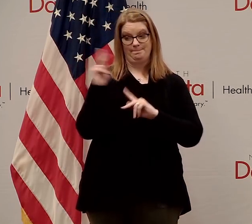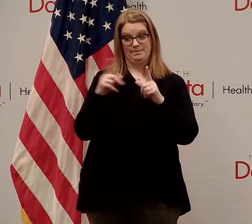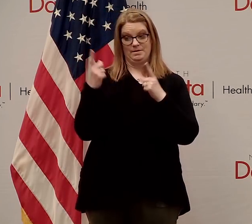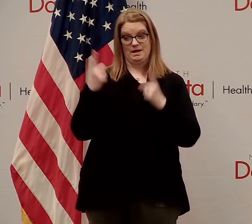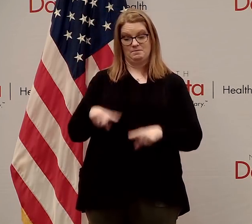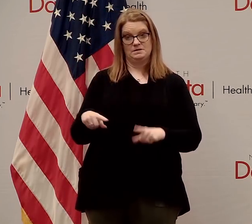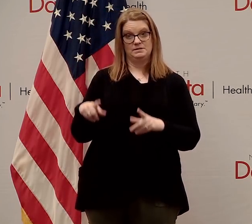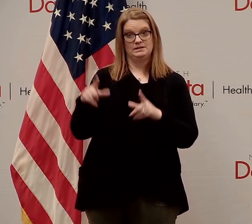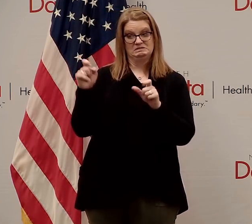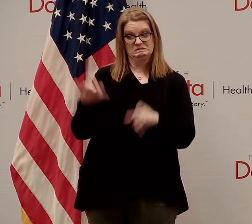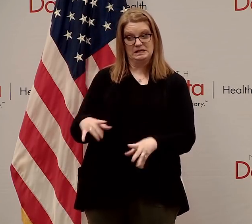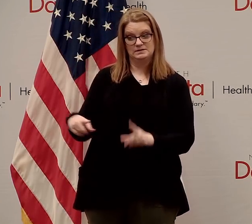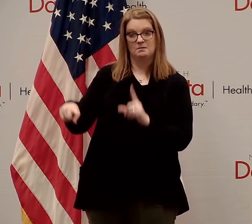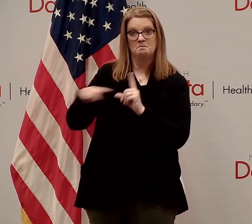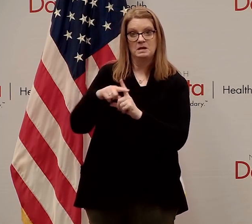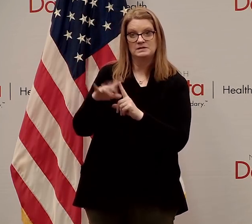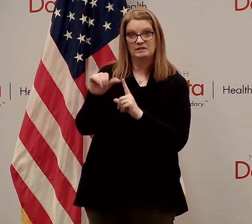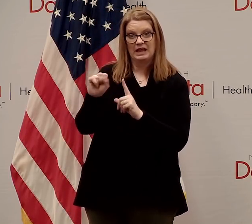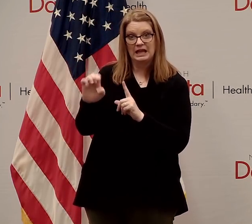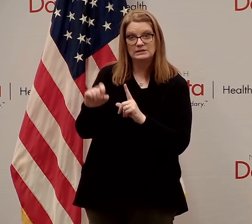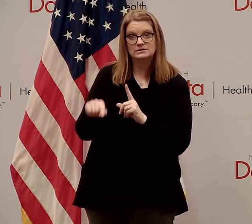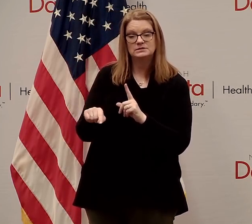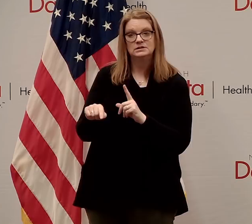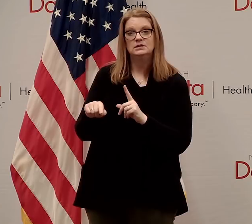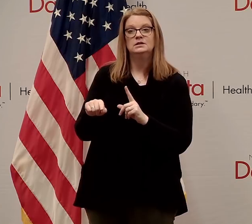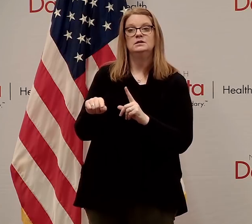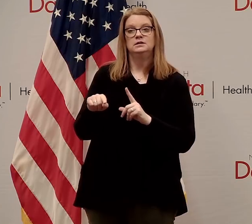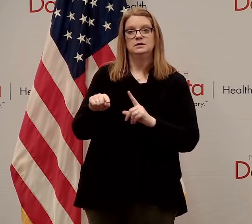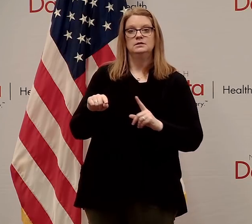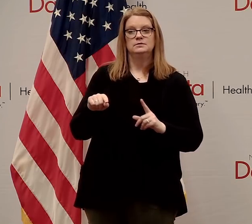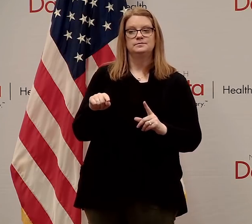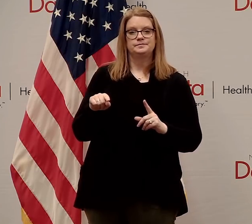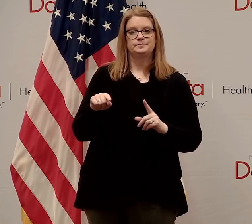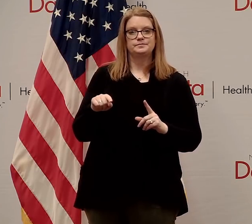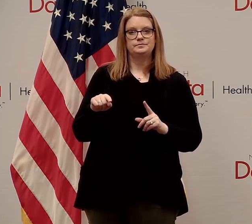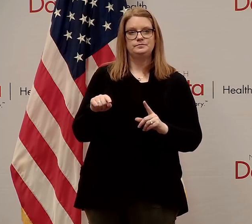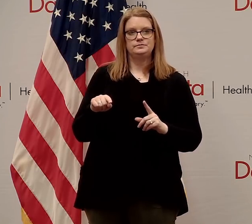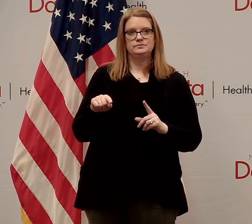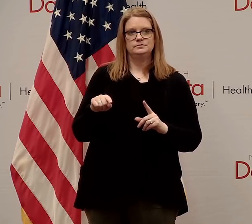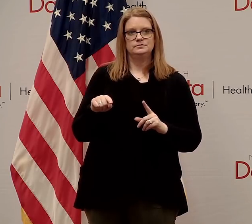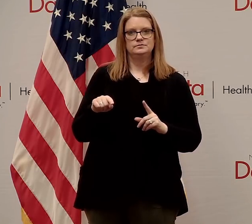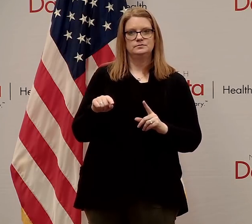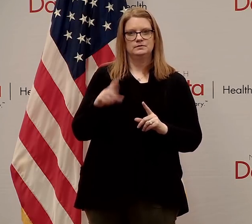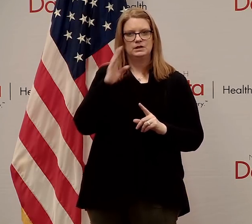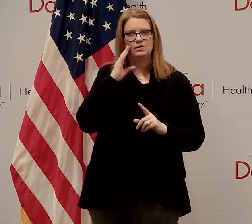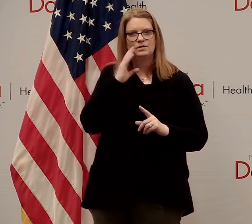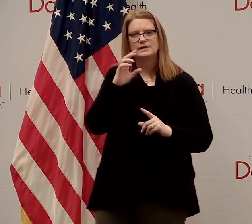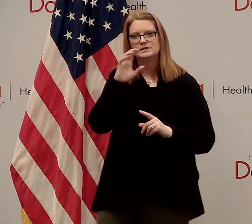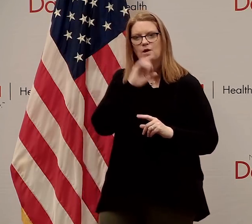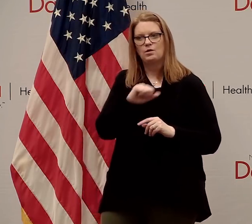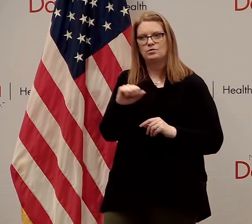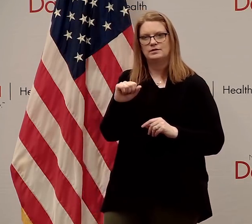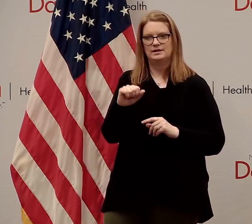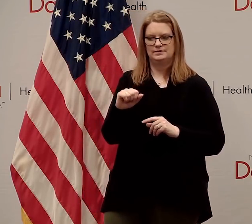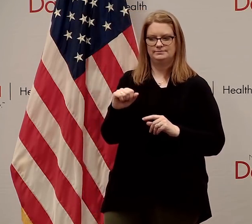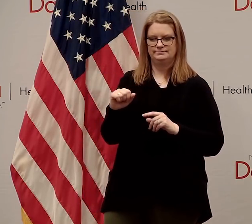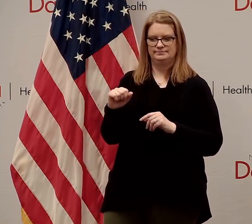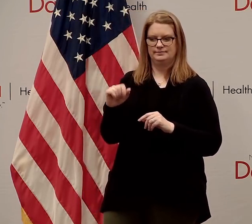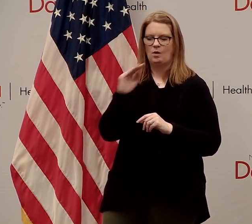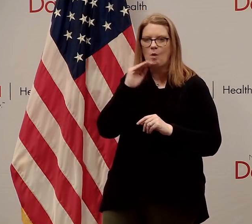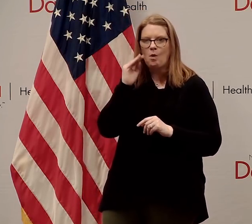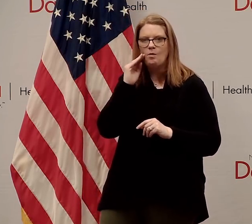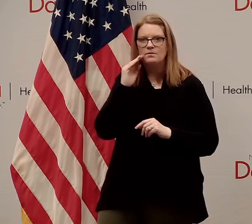positive, then I know that there's, again, culturally, people in these elder care facilities, it's their home. They don't want to